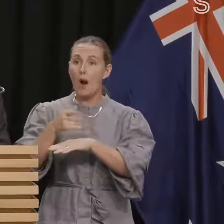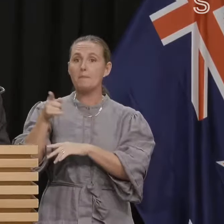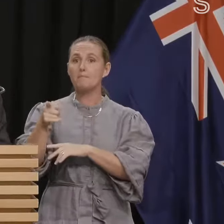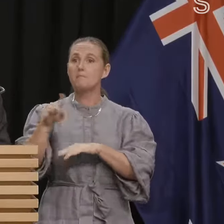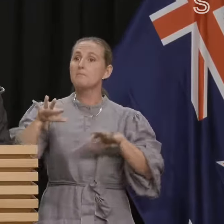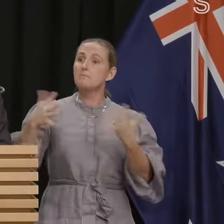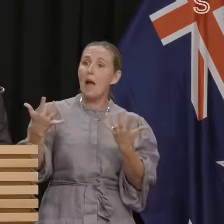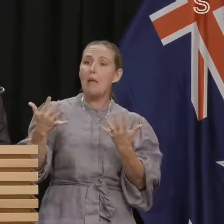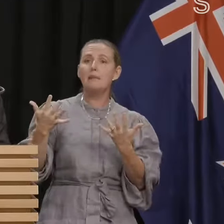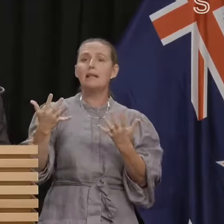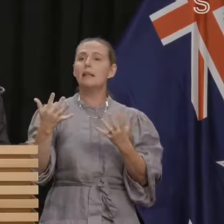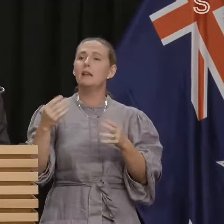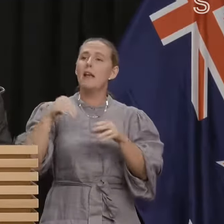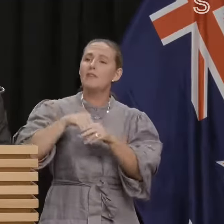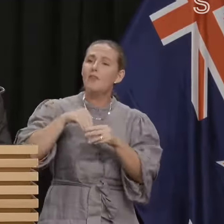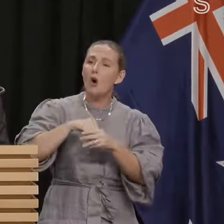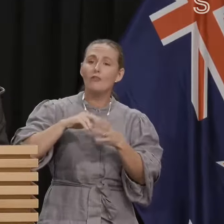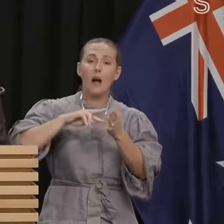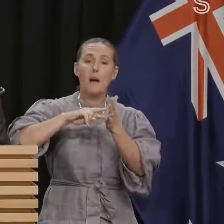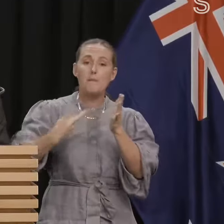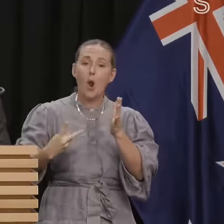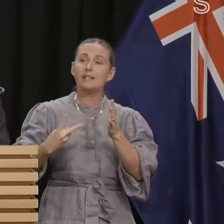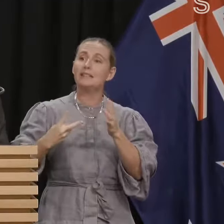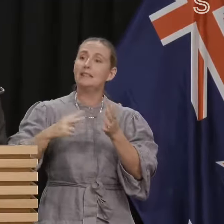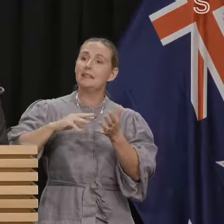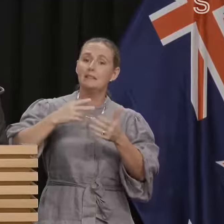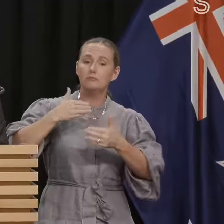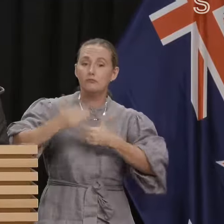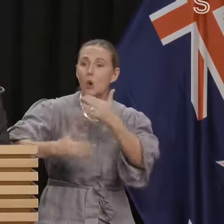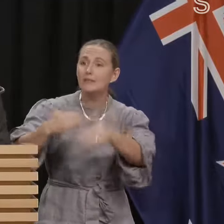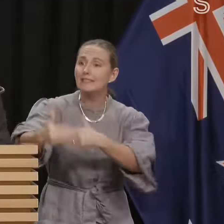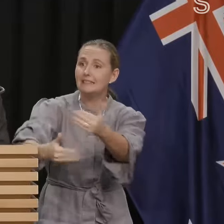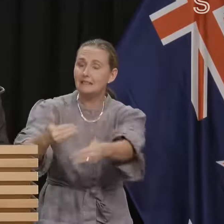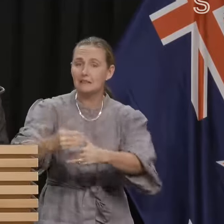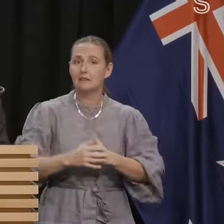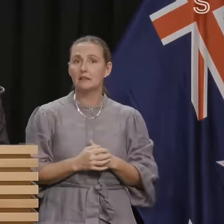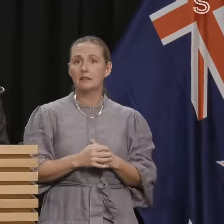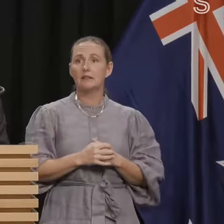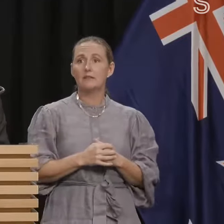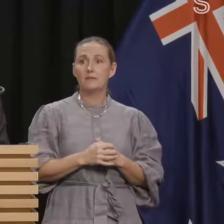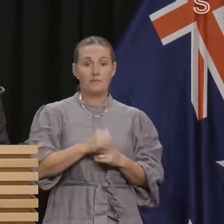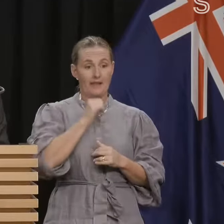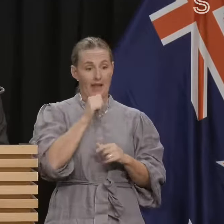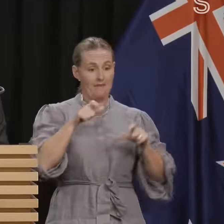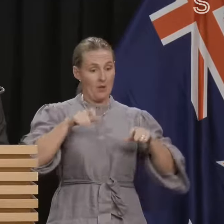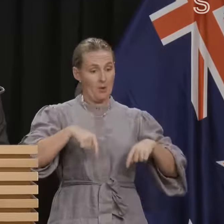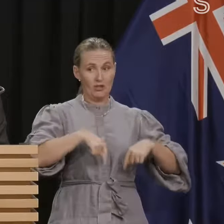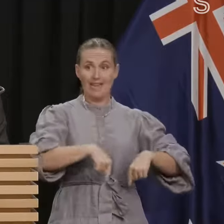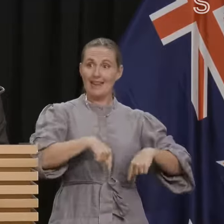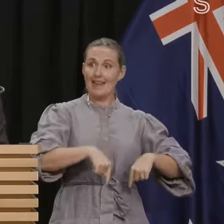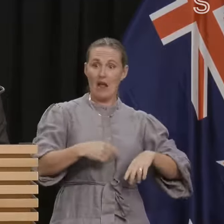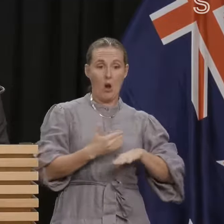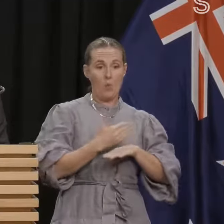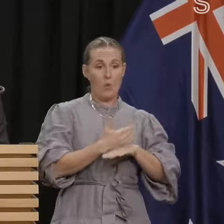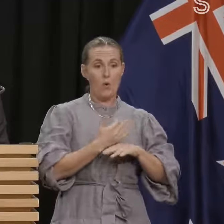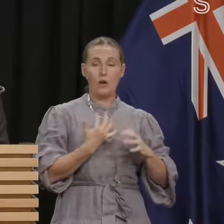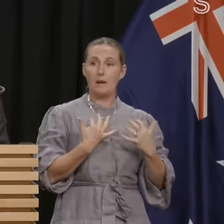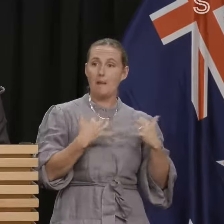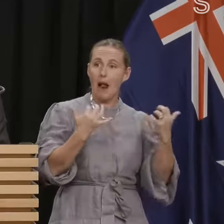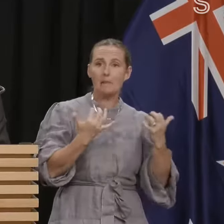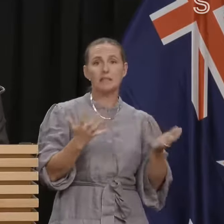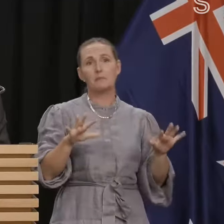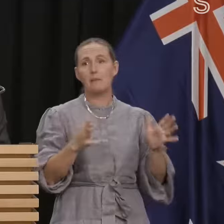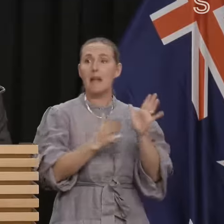interaction with government policy processes, and we wouldn't necessarily want to say to people who have been members of parliament